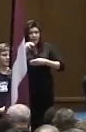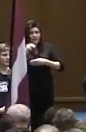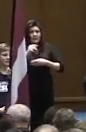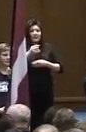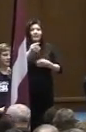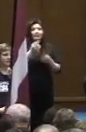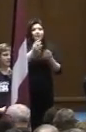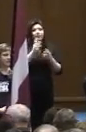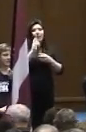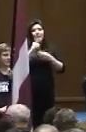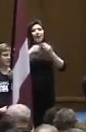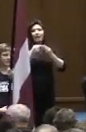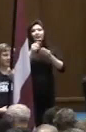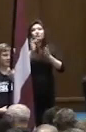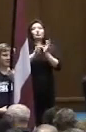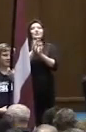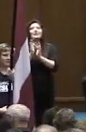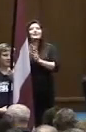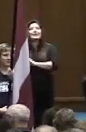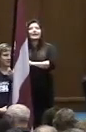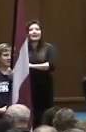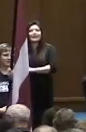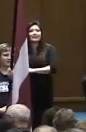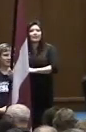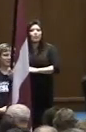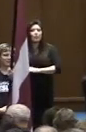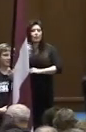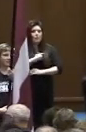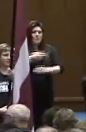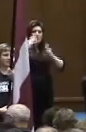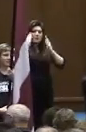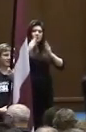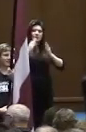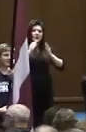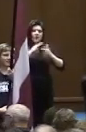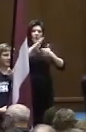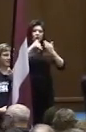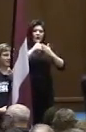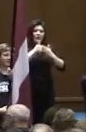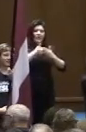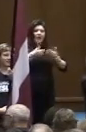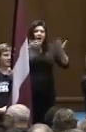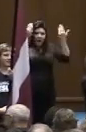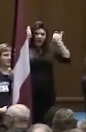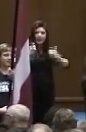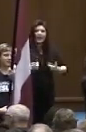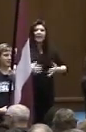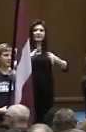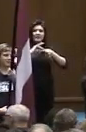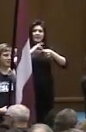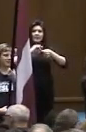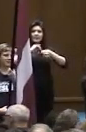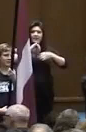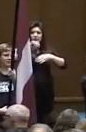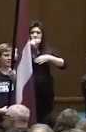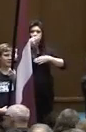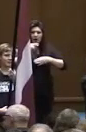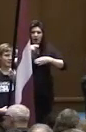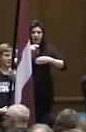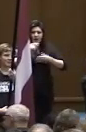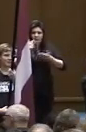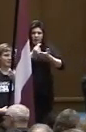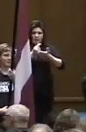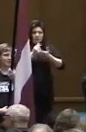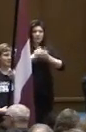Is. And we're going to be focusing on the I am statements in the Gospel of John. And they will come away from